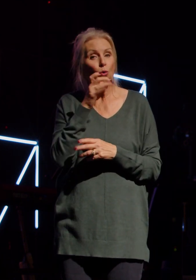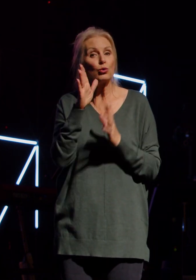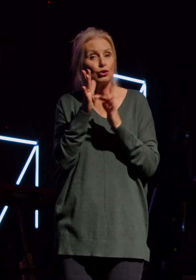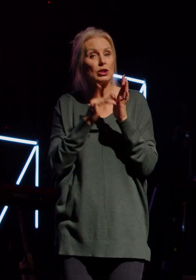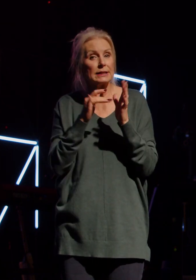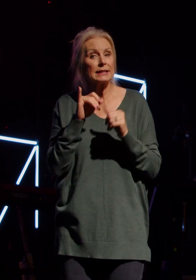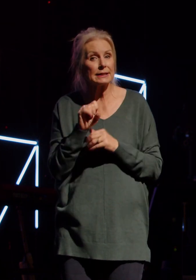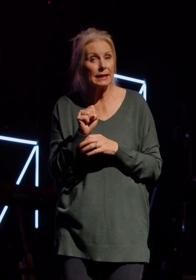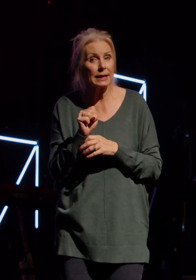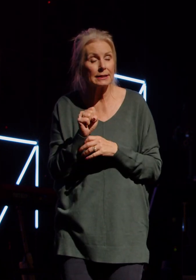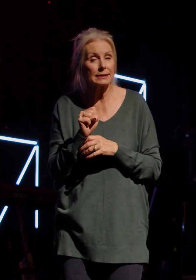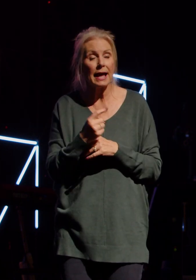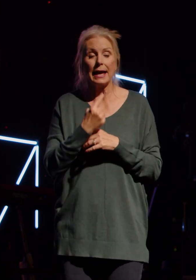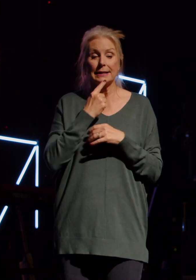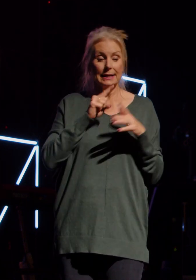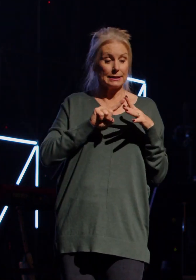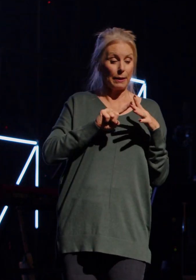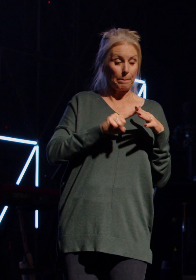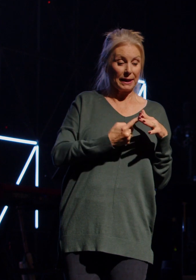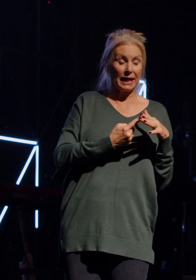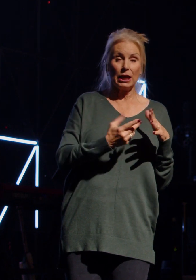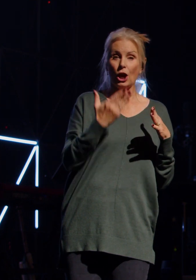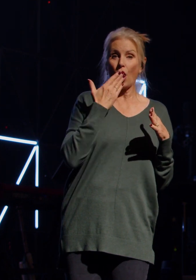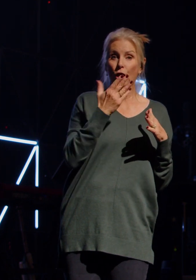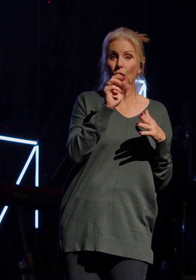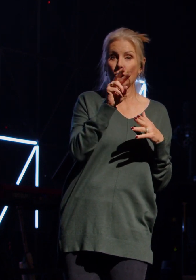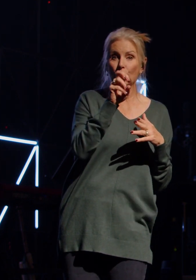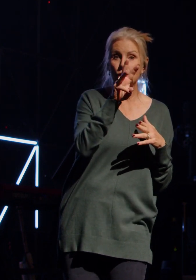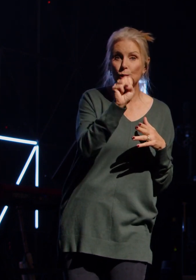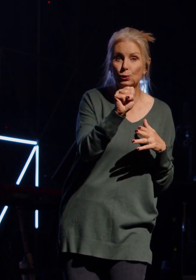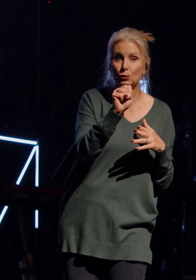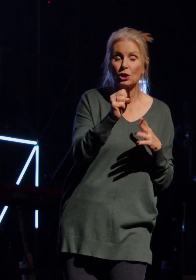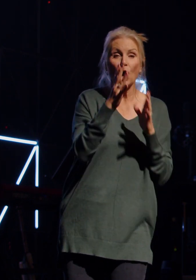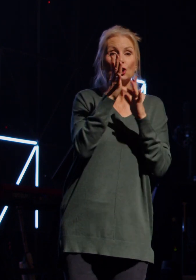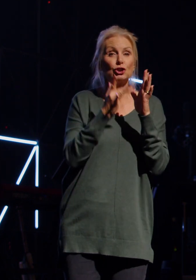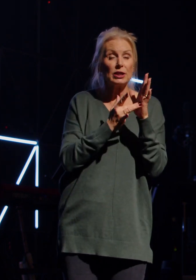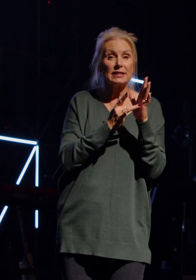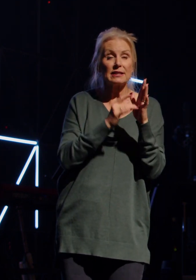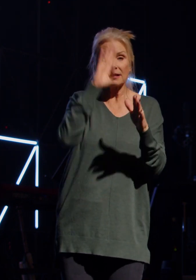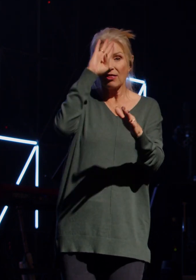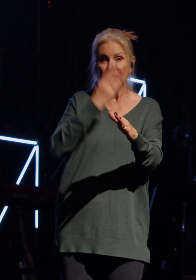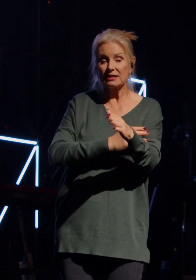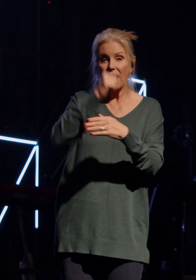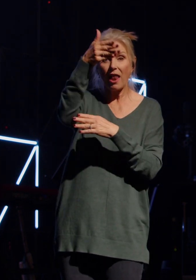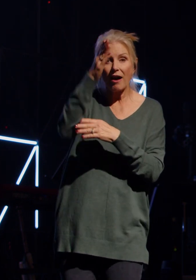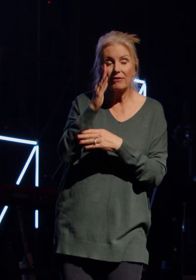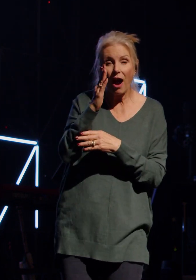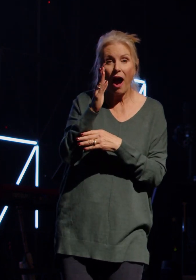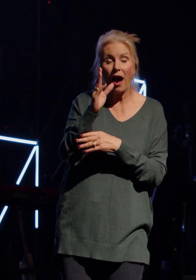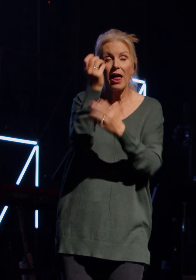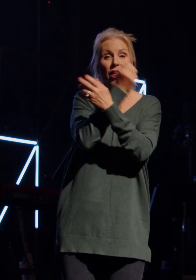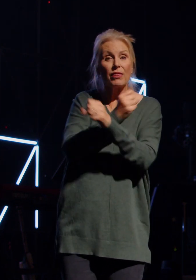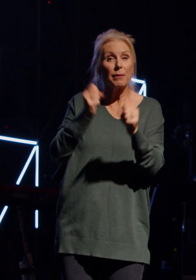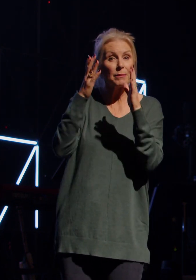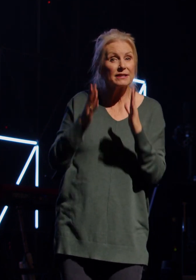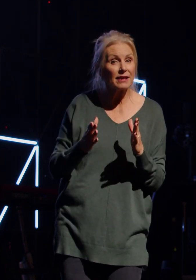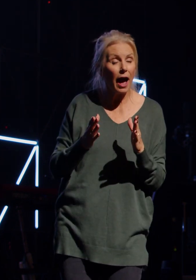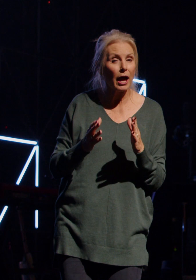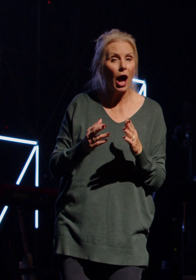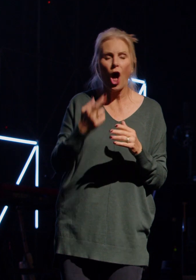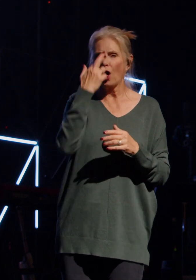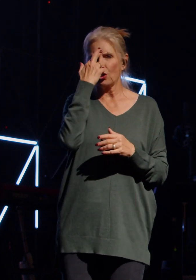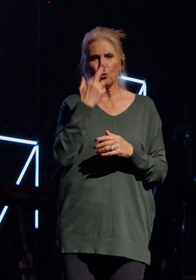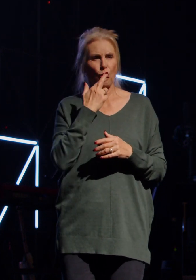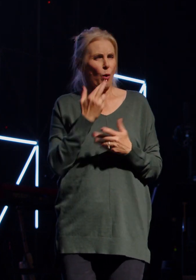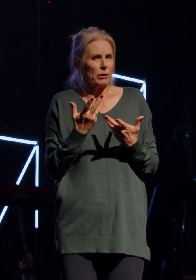Starts off saying the beginning of the good news about Jesus, the Messiah, the Son of God. He is the Messiah. The Romans would want to hear